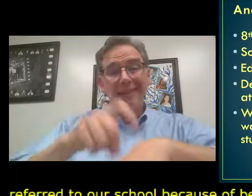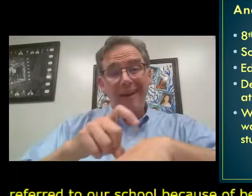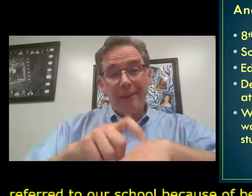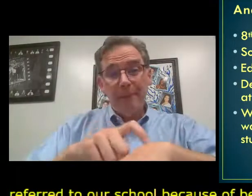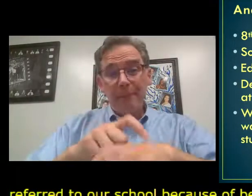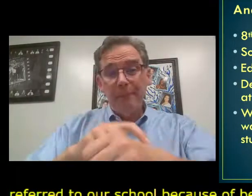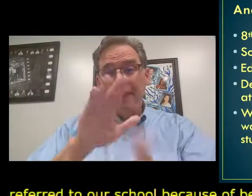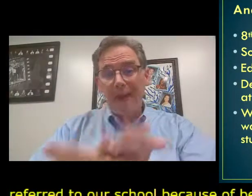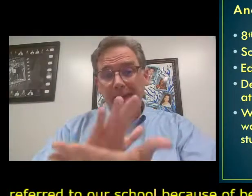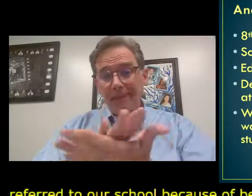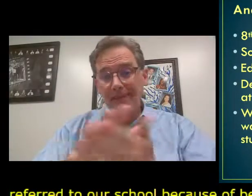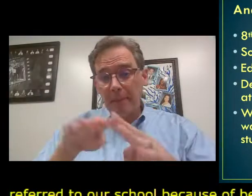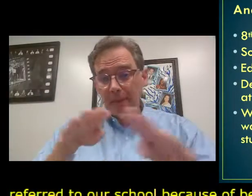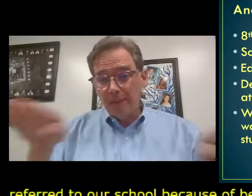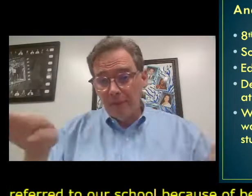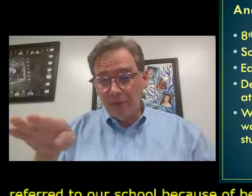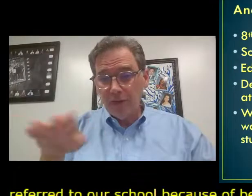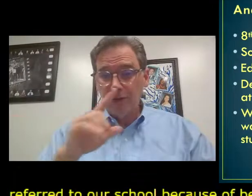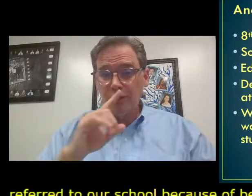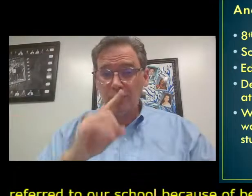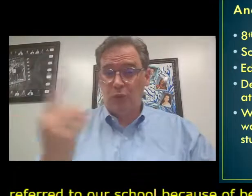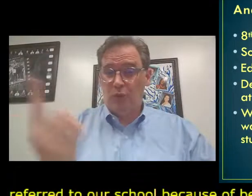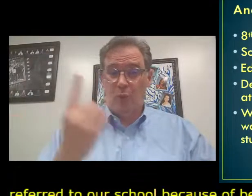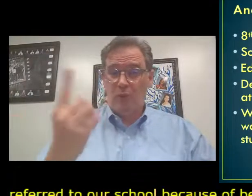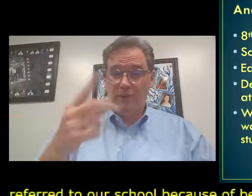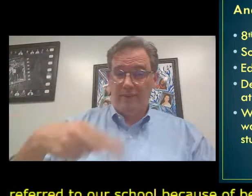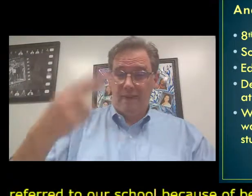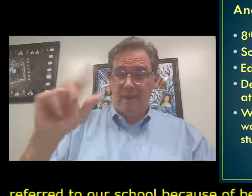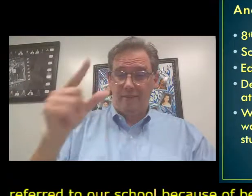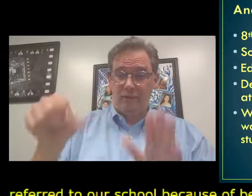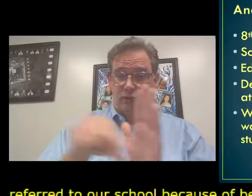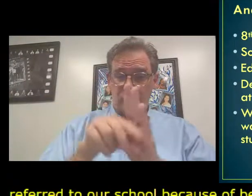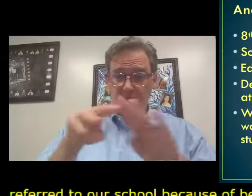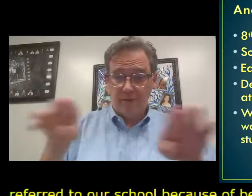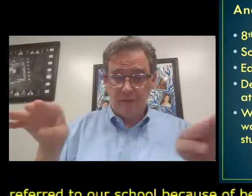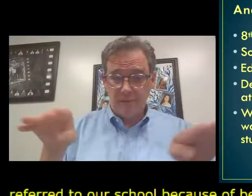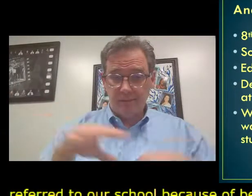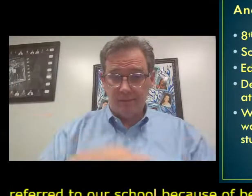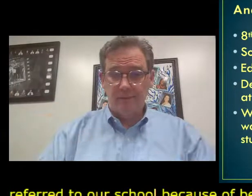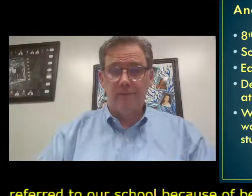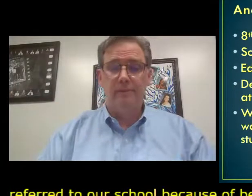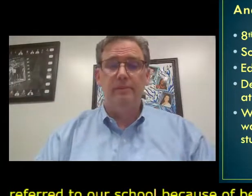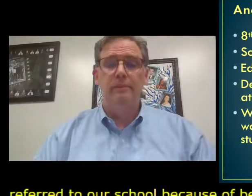This is another student who'd always been in oral programs